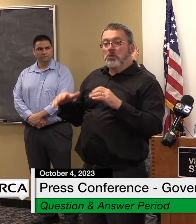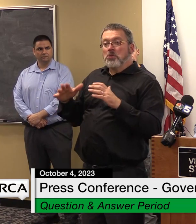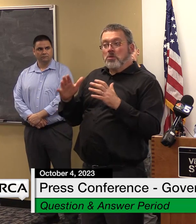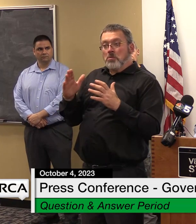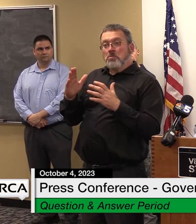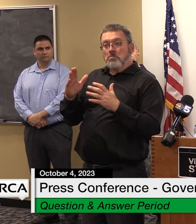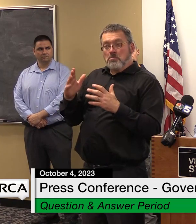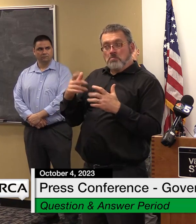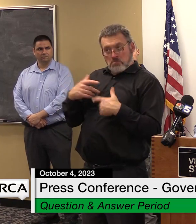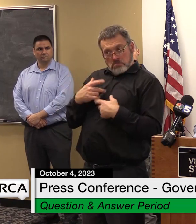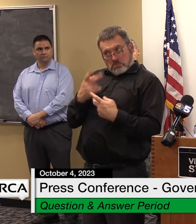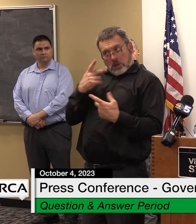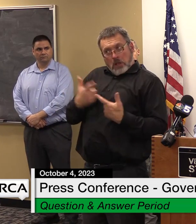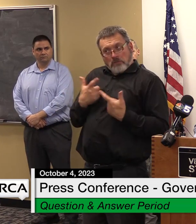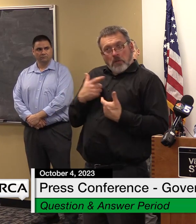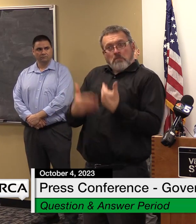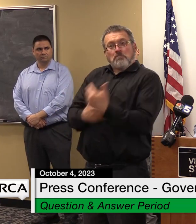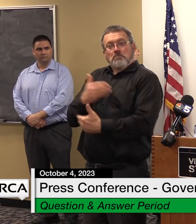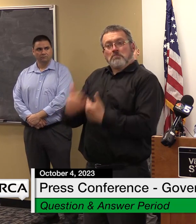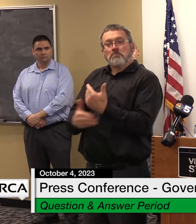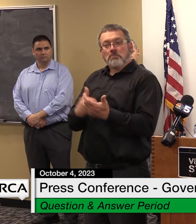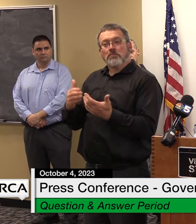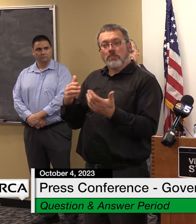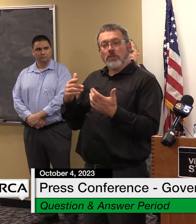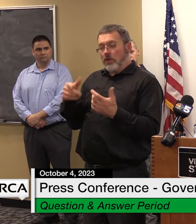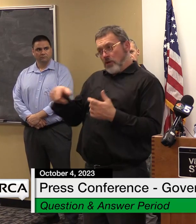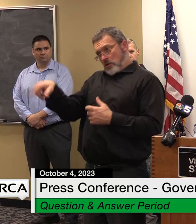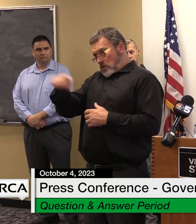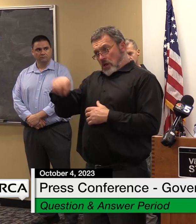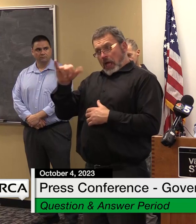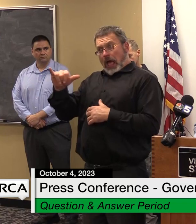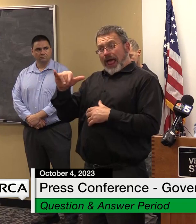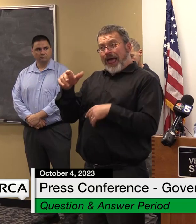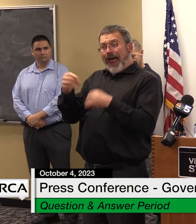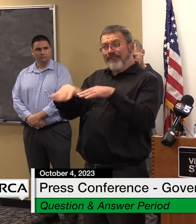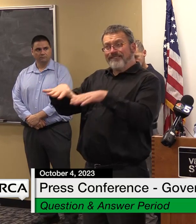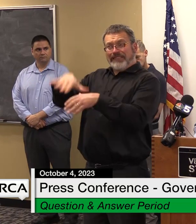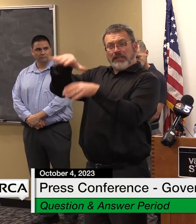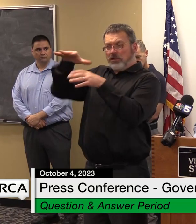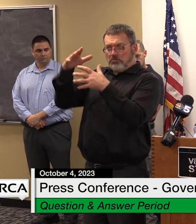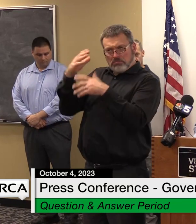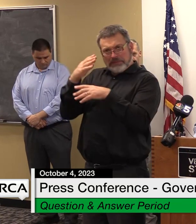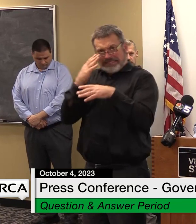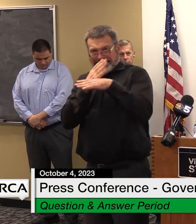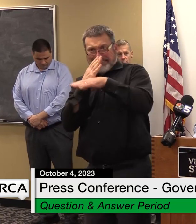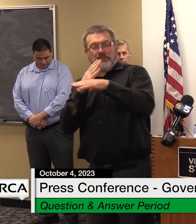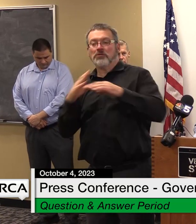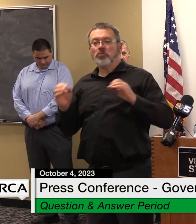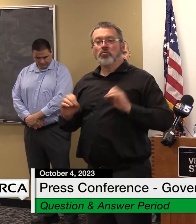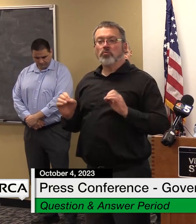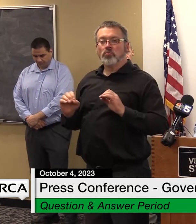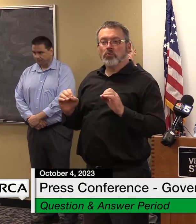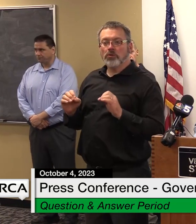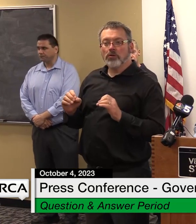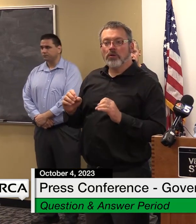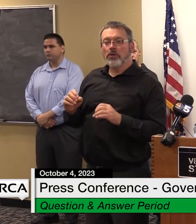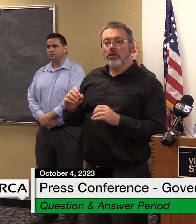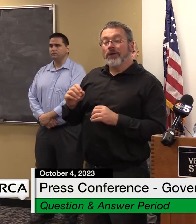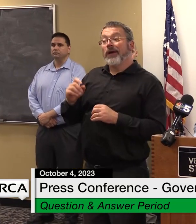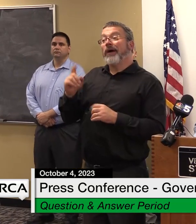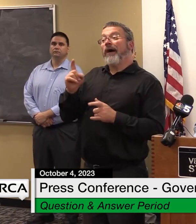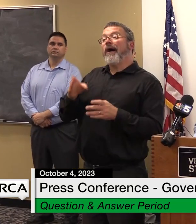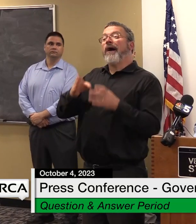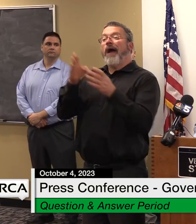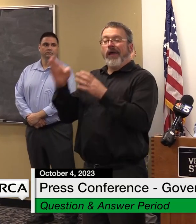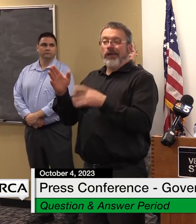at them, and there's no indication that they're pushing back against us. A lot of the debris that we have left now is vegetative debris,